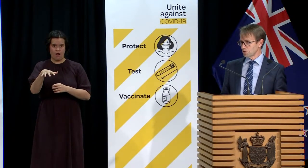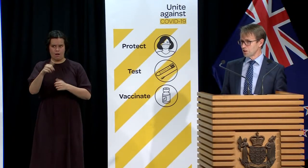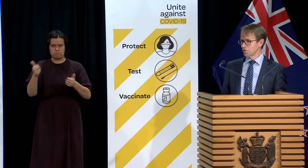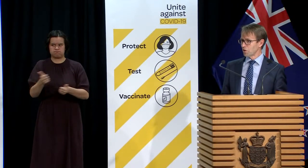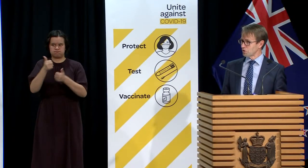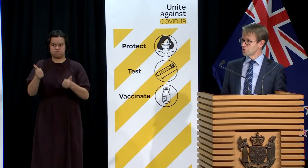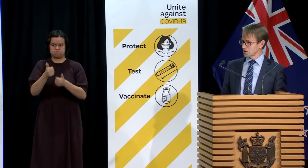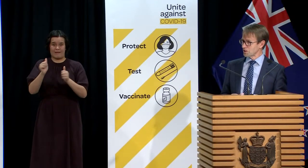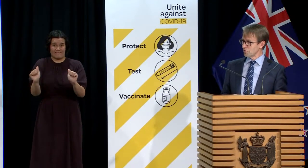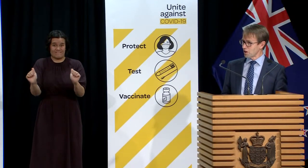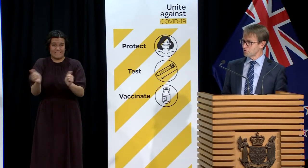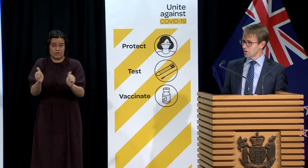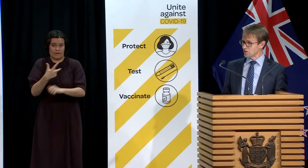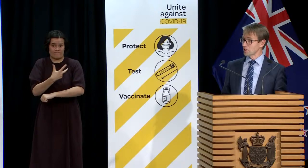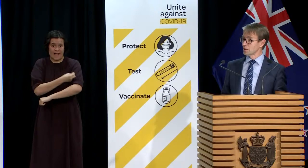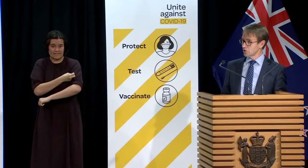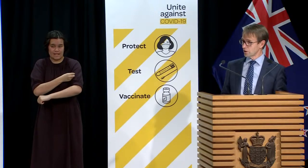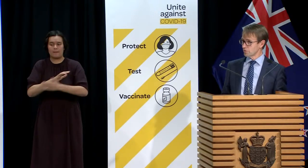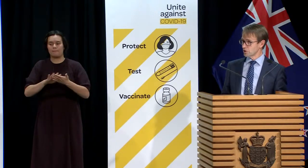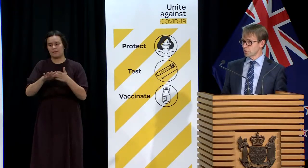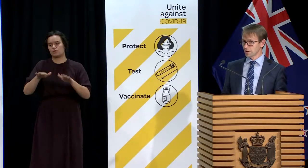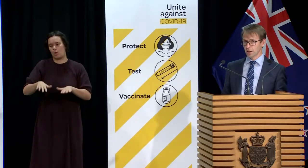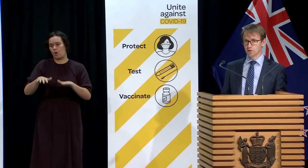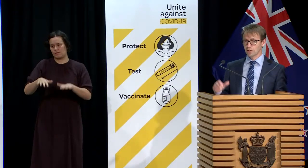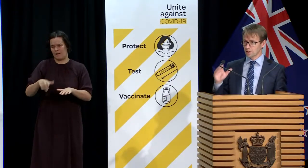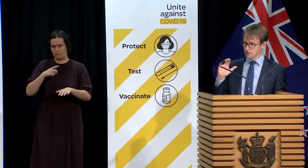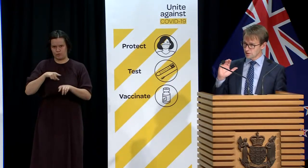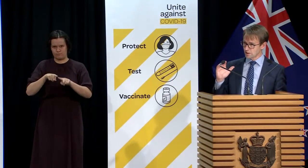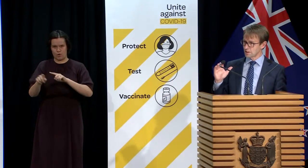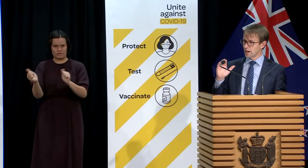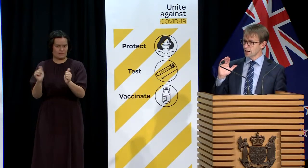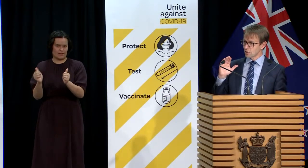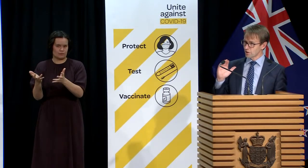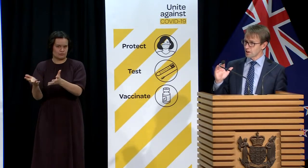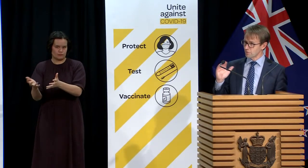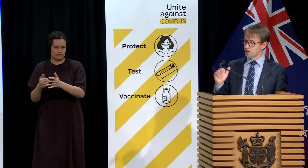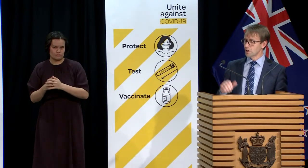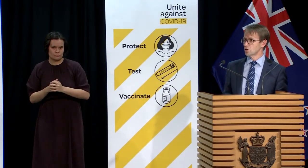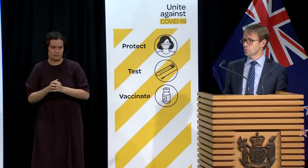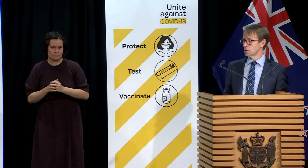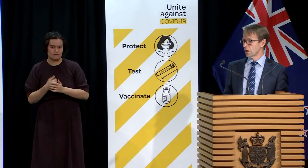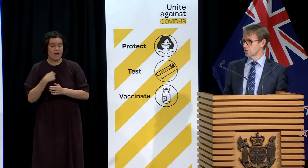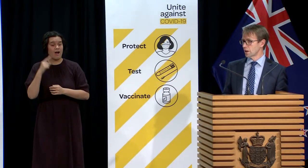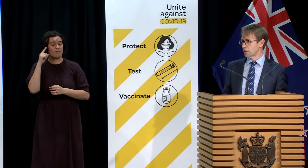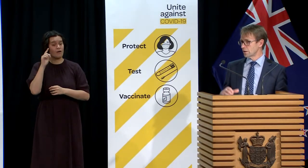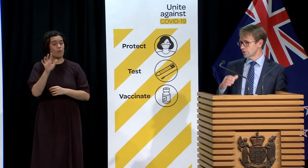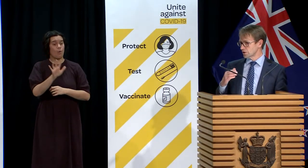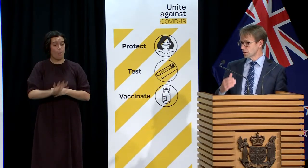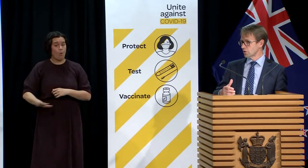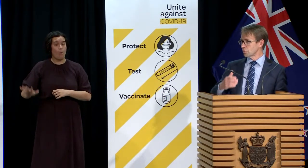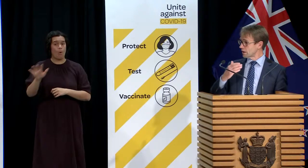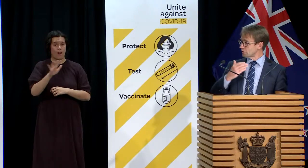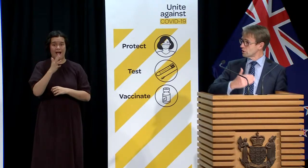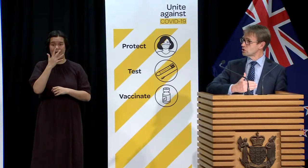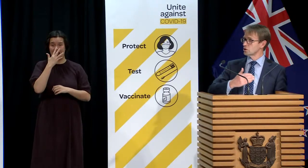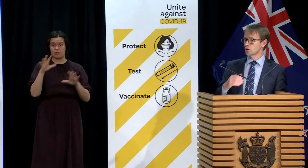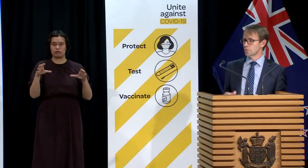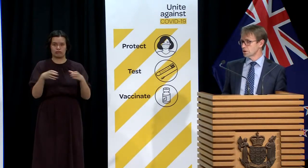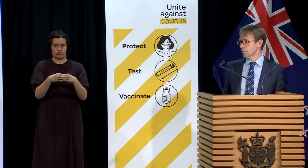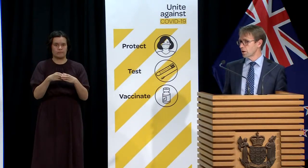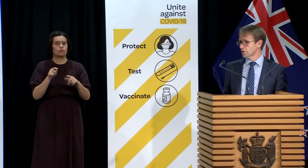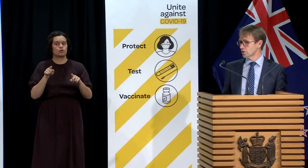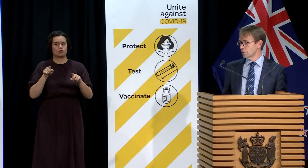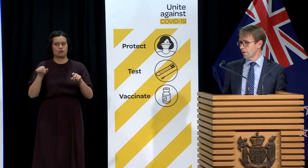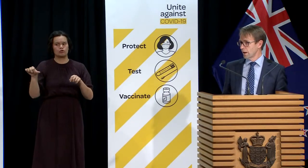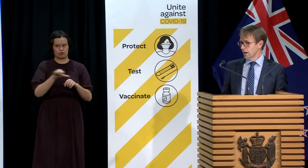over 90% of our over 65s vaccinated on average around the country. That's a target I think every age group and ethnicity group and region